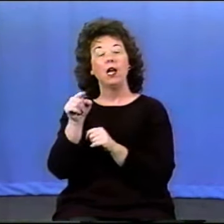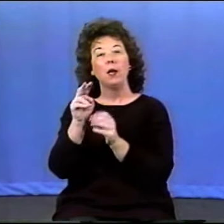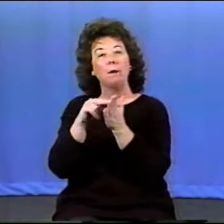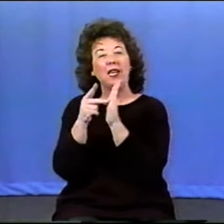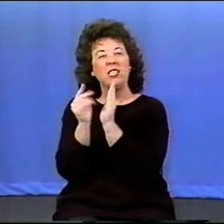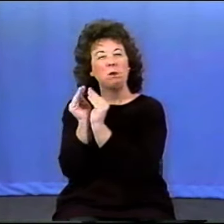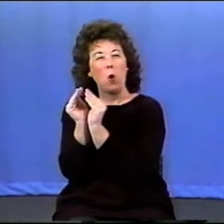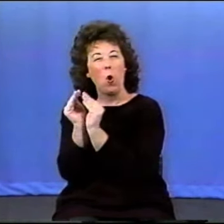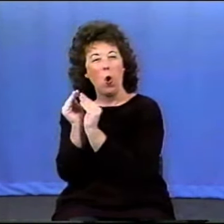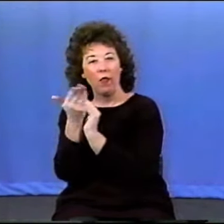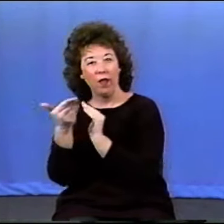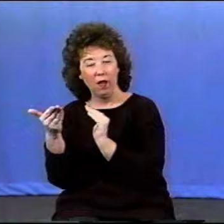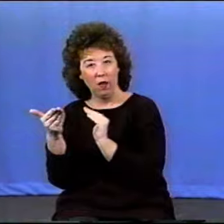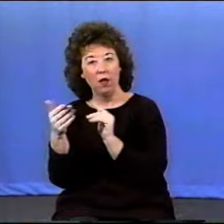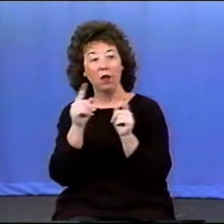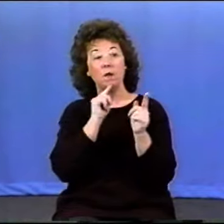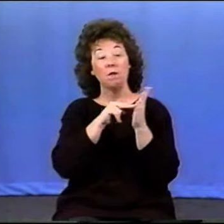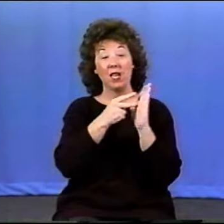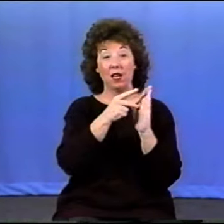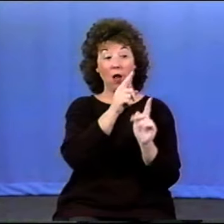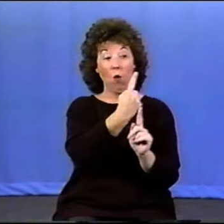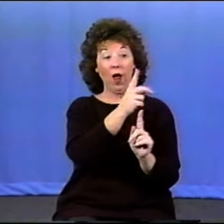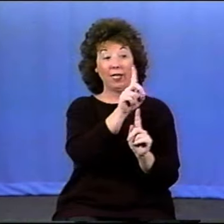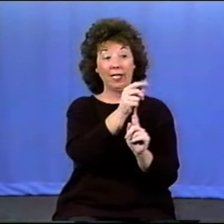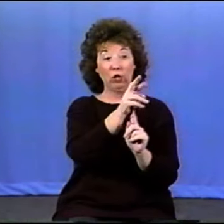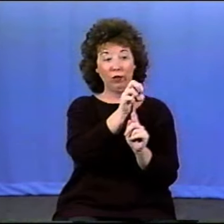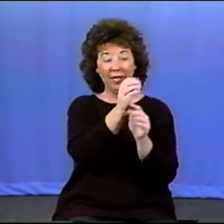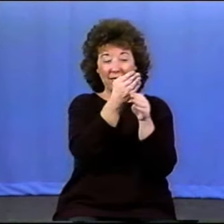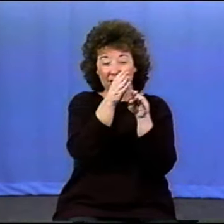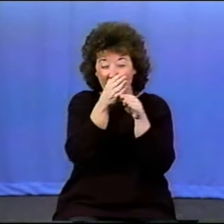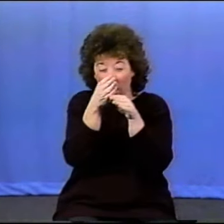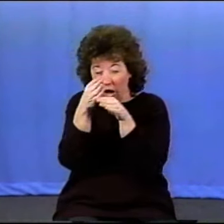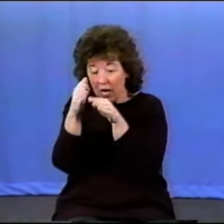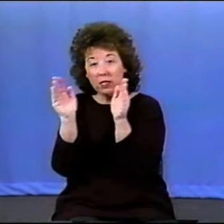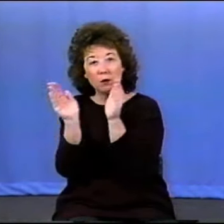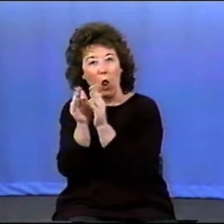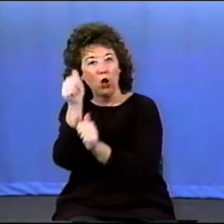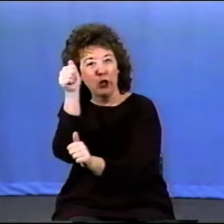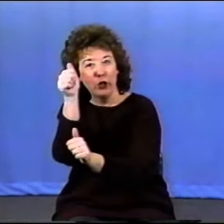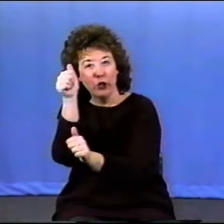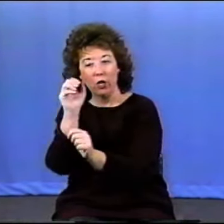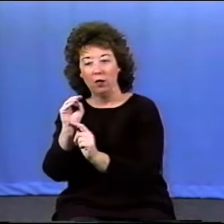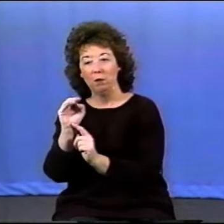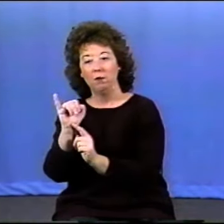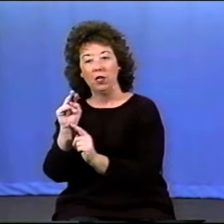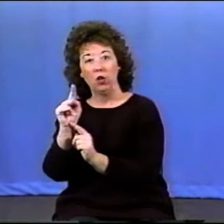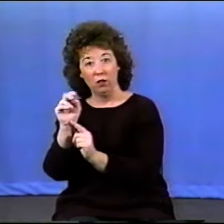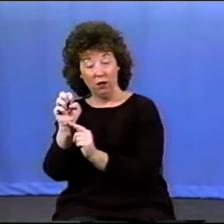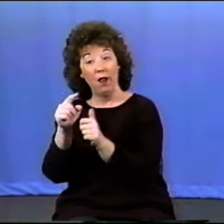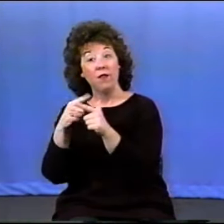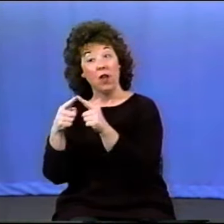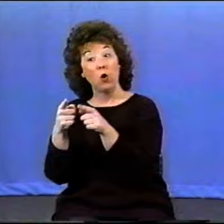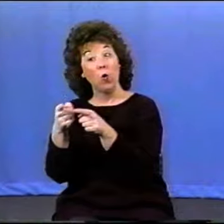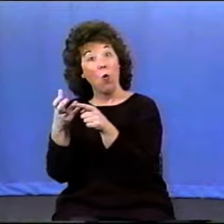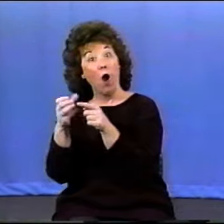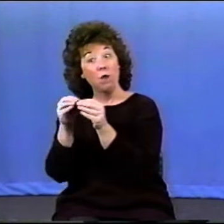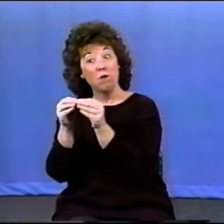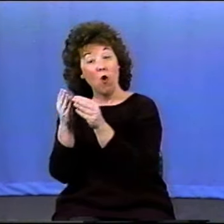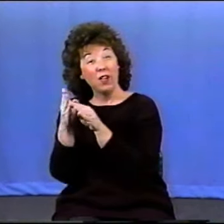dividing it up into several much smaller units. And then if we need to be more precise, we can divide each